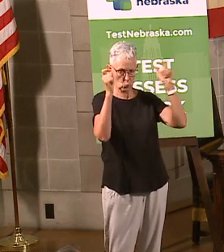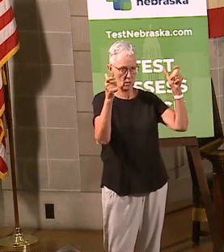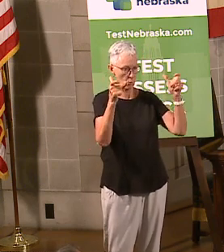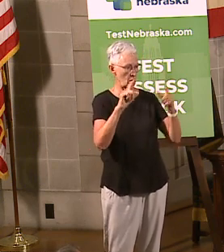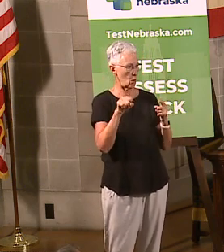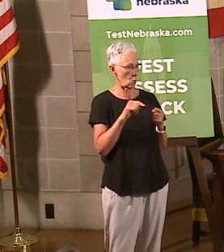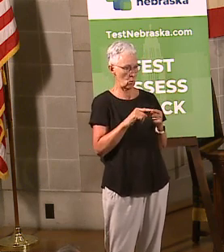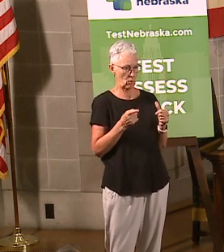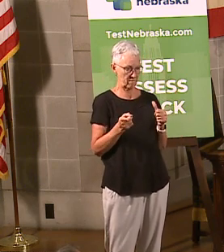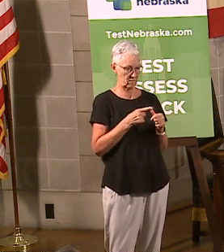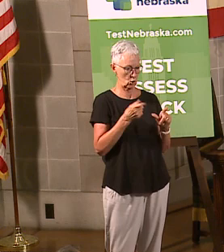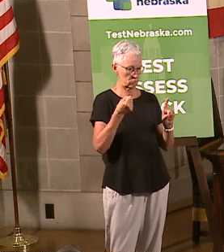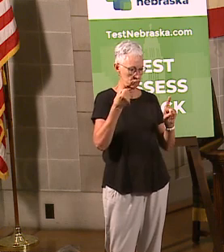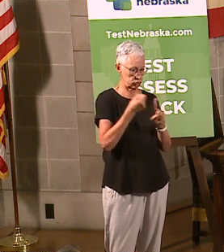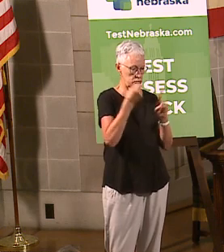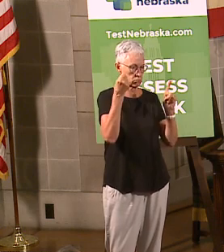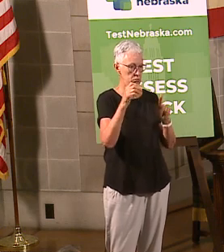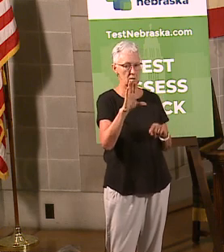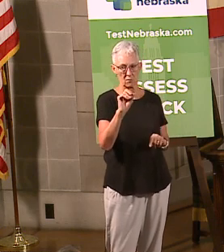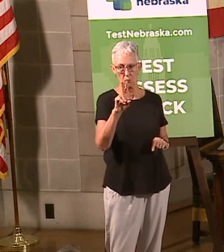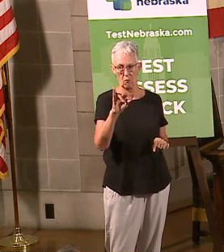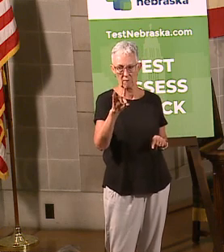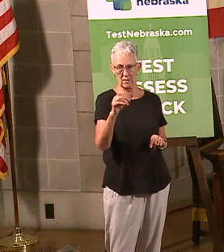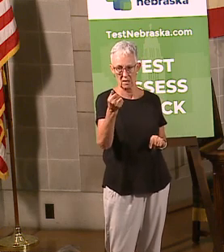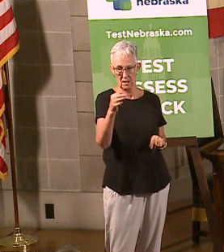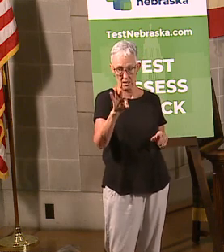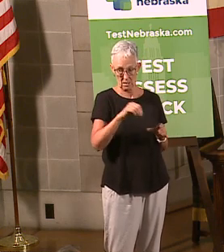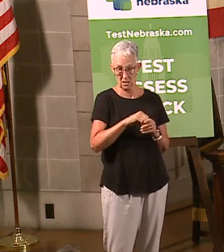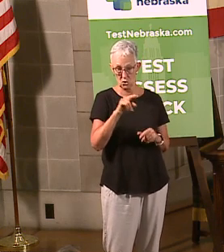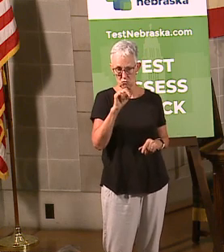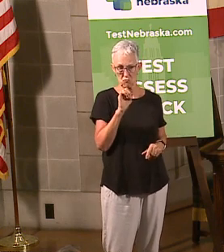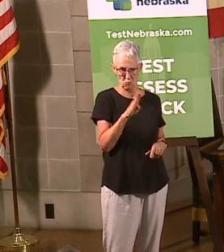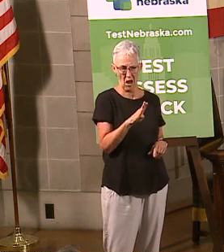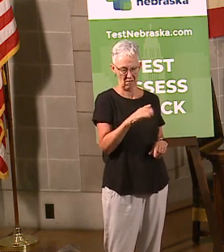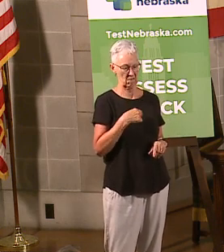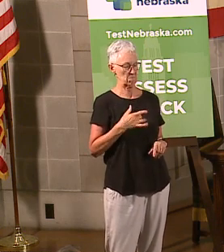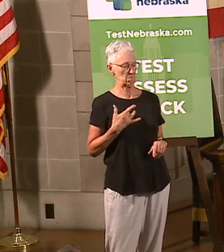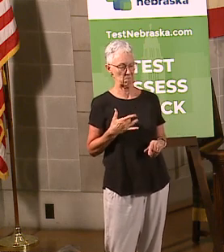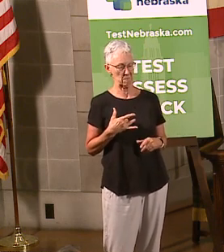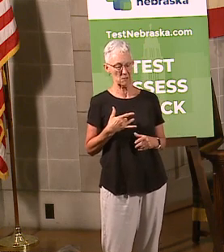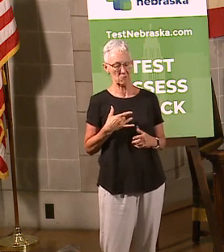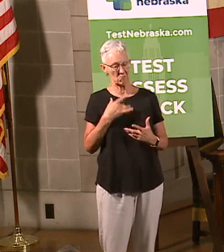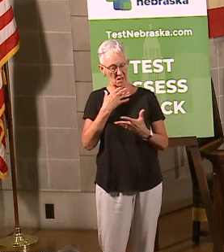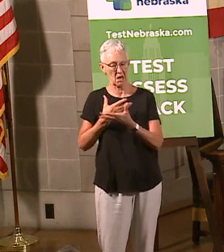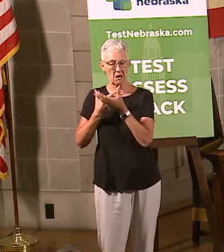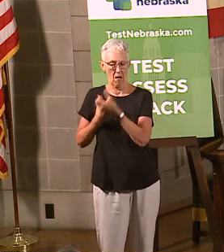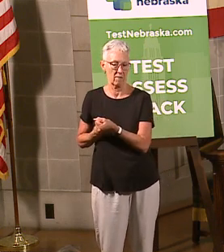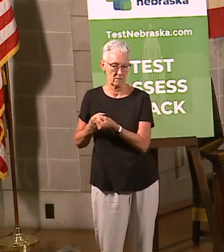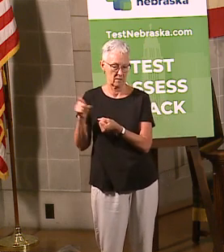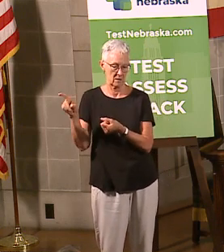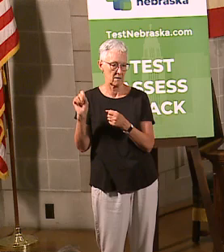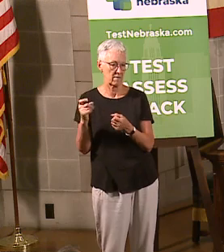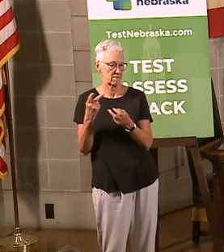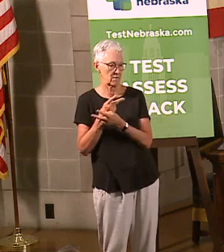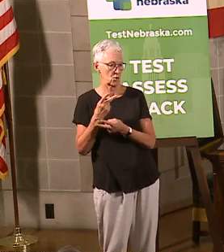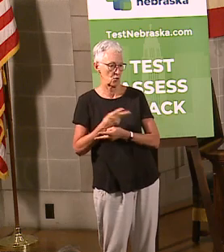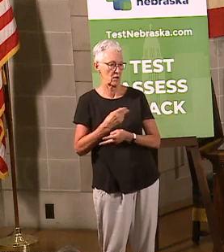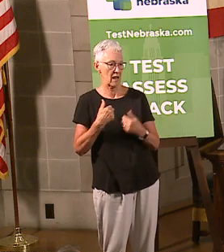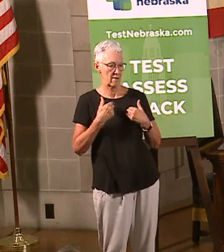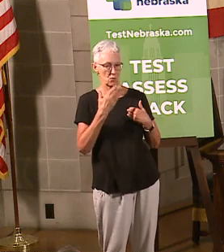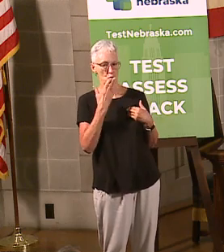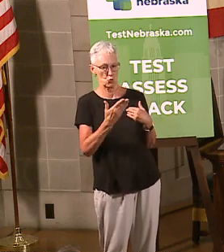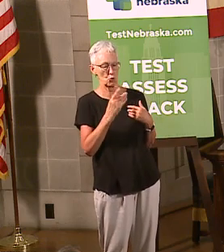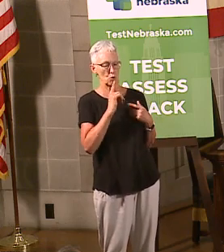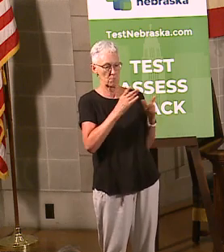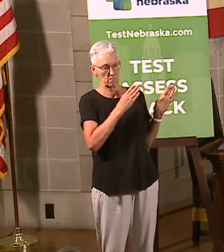the Commissioner and his team, working together with our superintendents, will be able to figure this all out and have kids back in the classrooms. So thank you, Commissioner, appreciate it. And again,